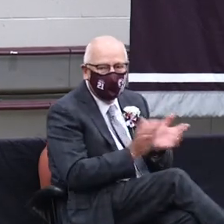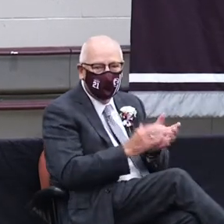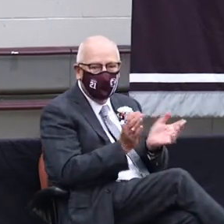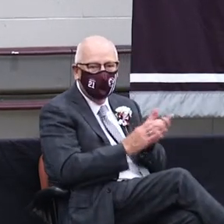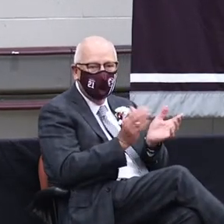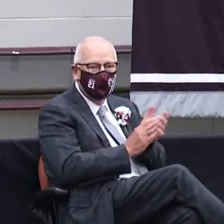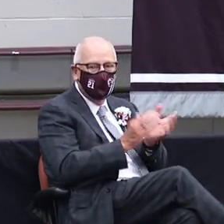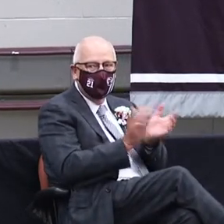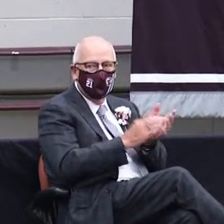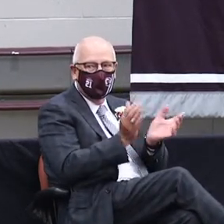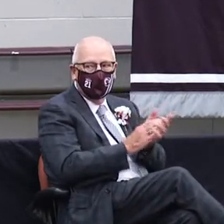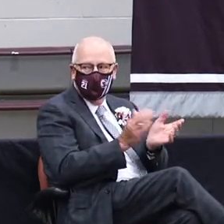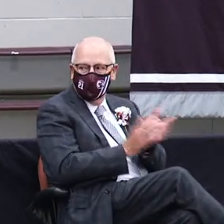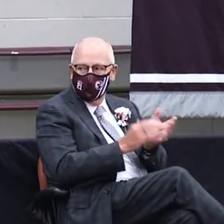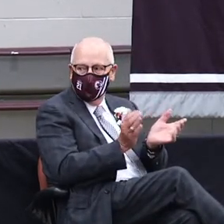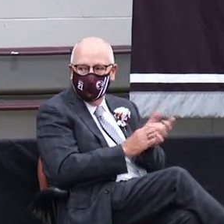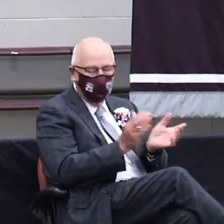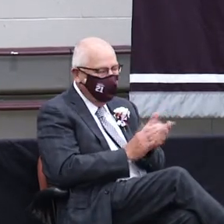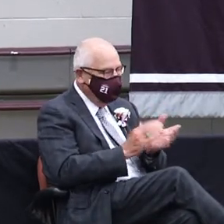Are you ready?